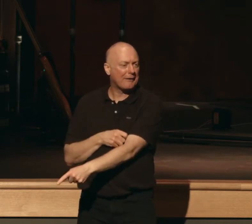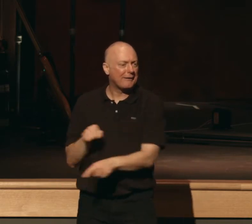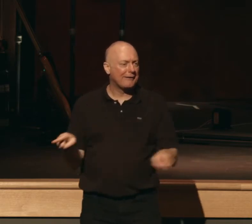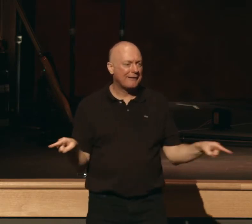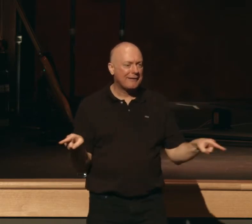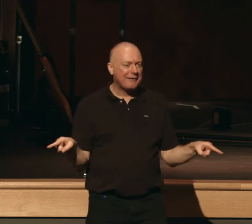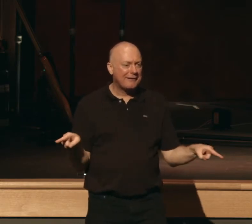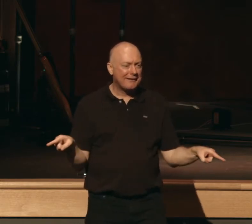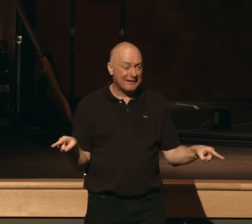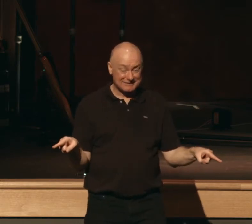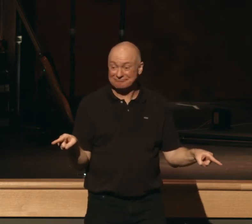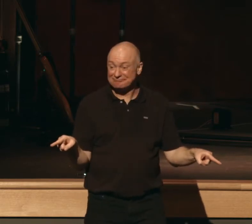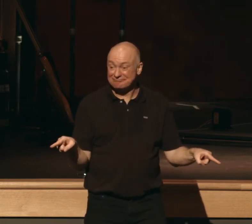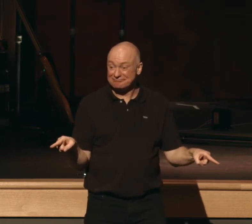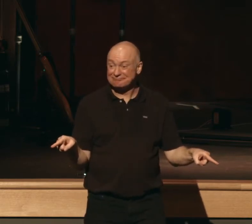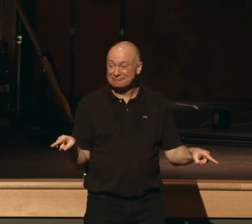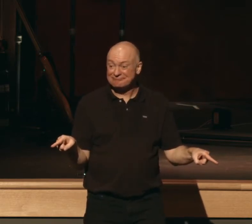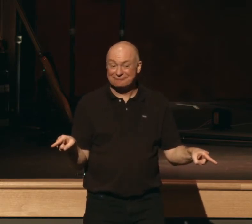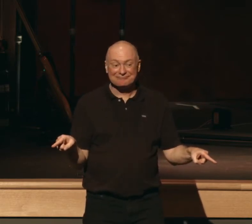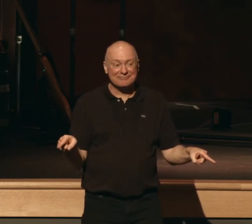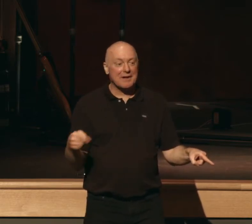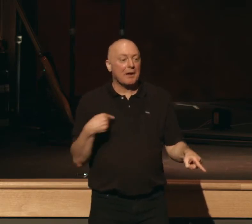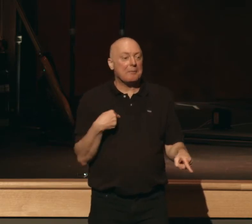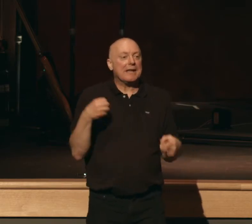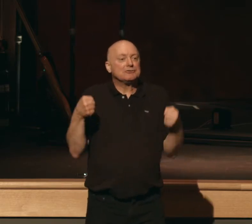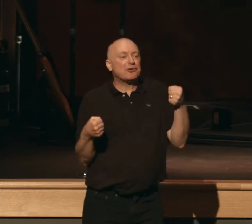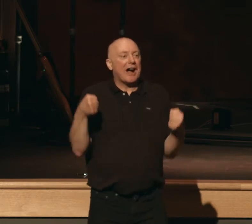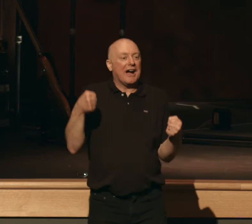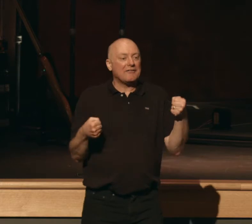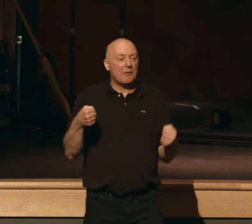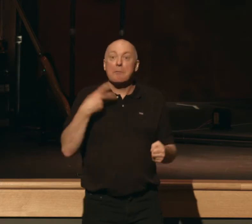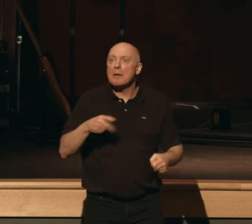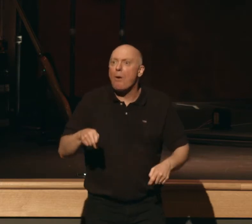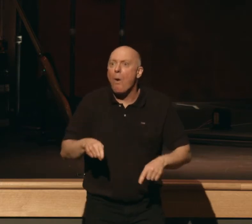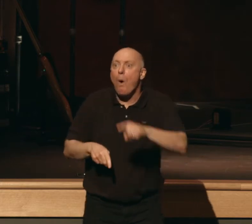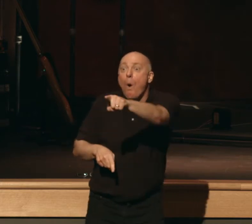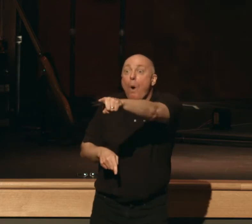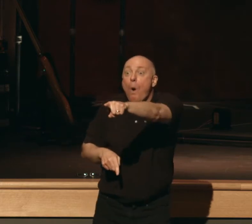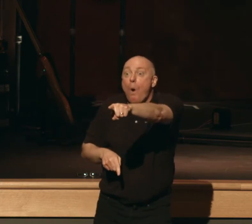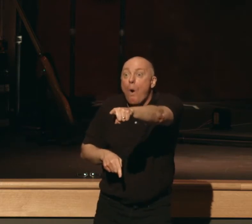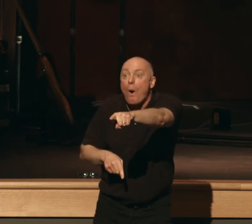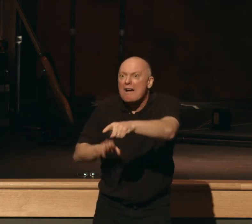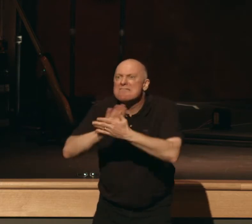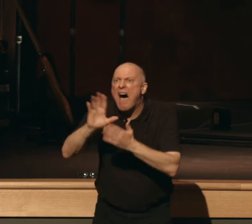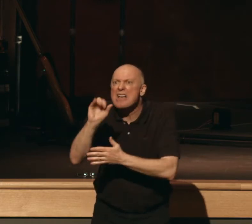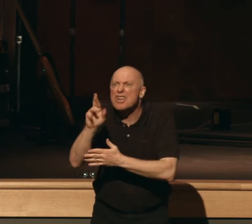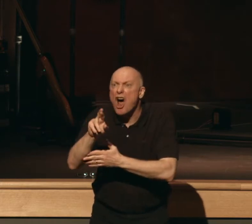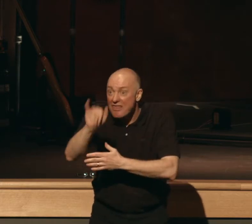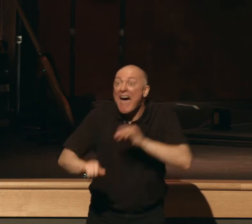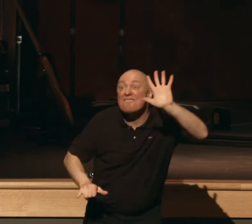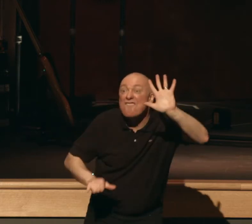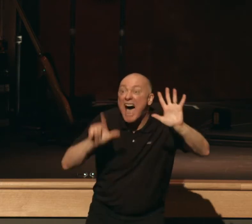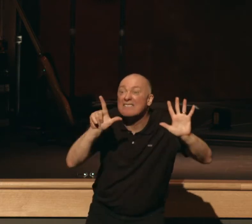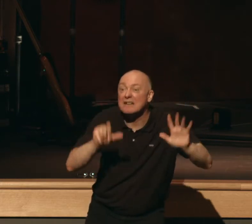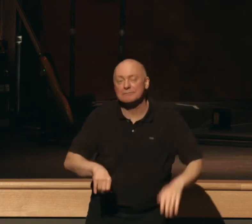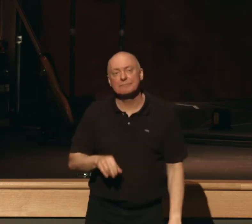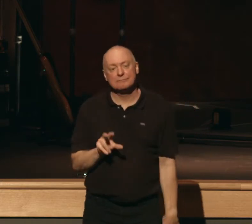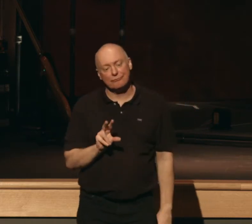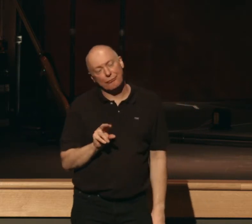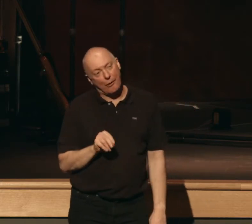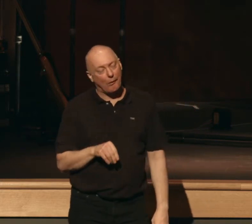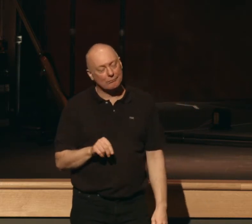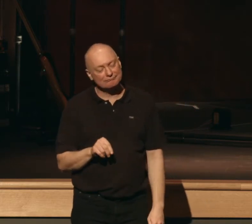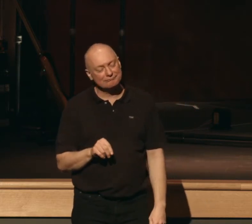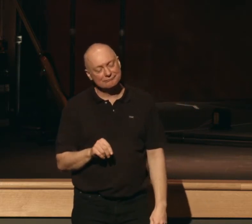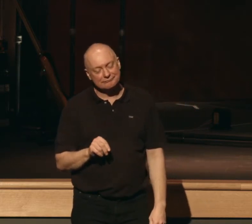all. And so I would you know, kind of drive around places, and people would see my car, and they'd be like, hey, nice car, is that a 5-liter? I'd be like, no, it